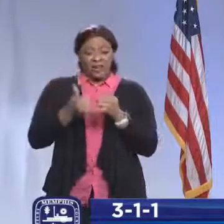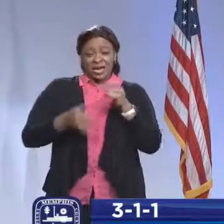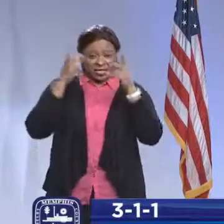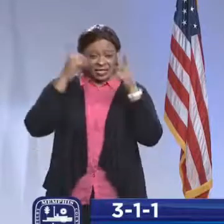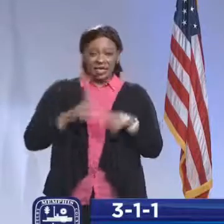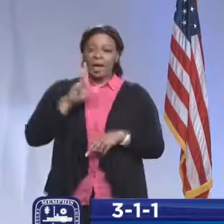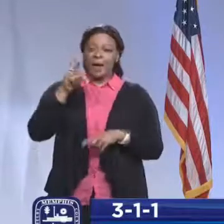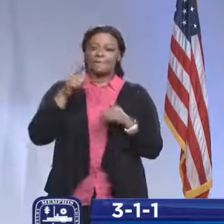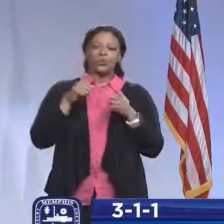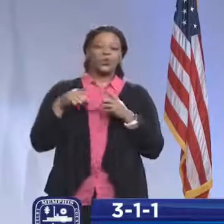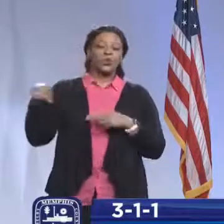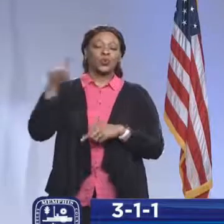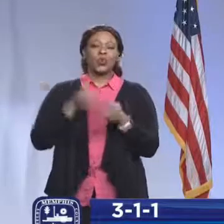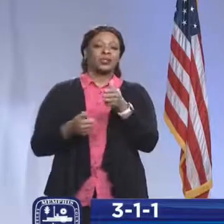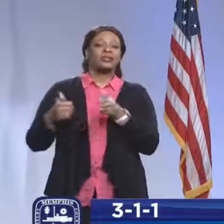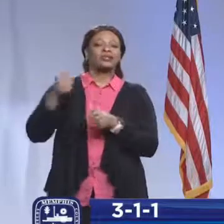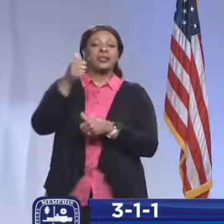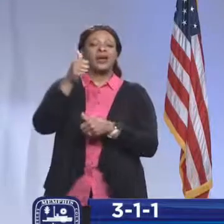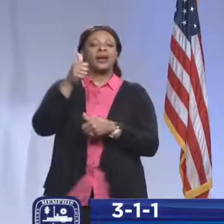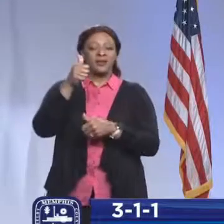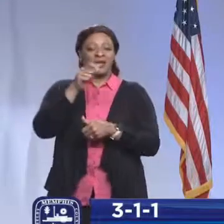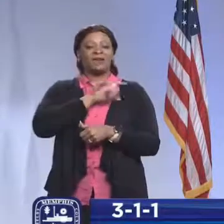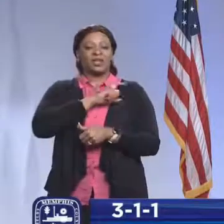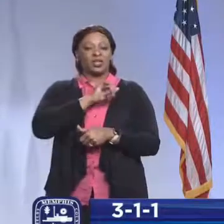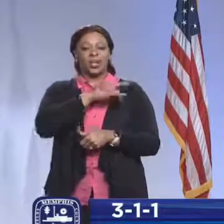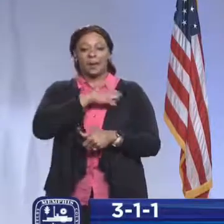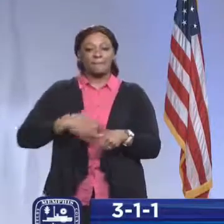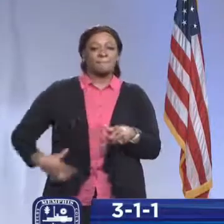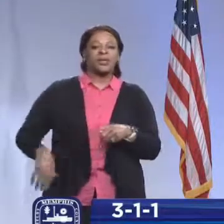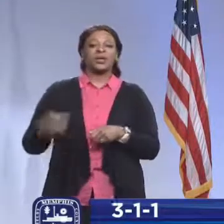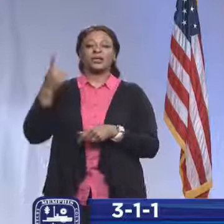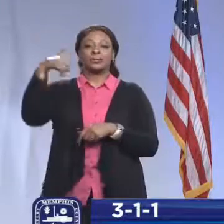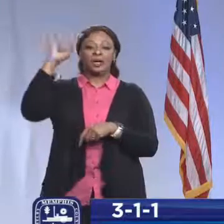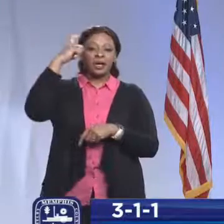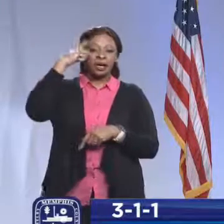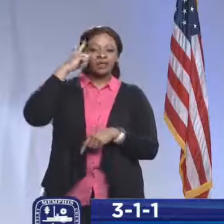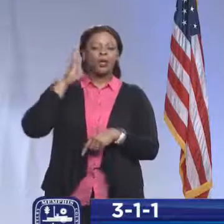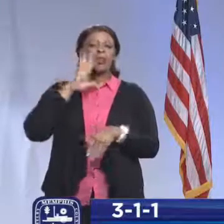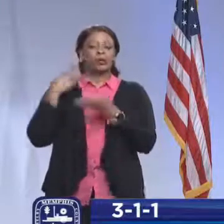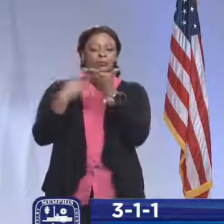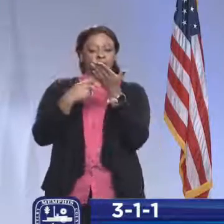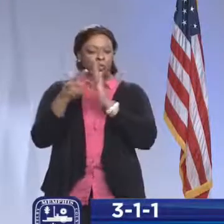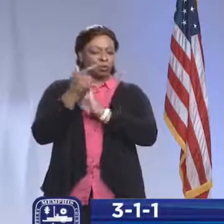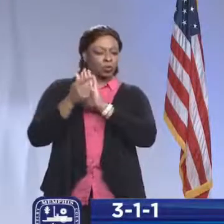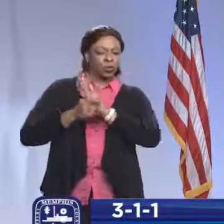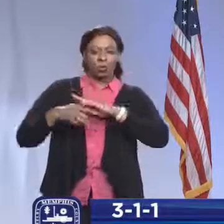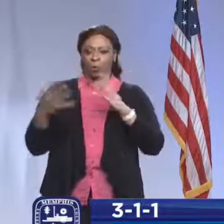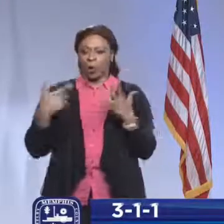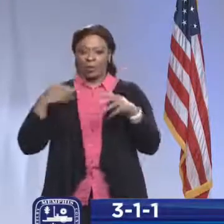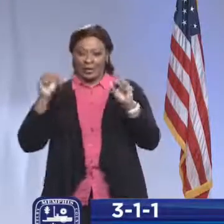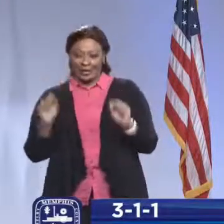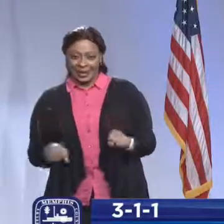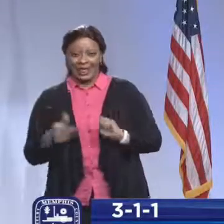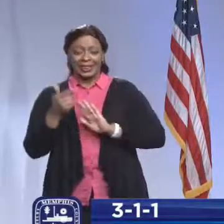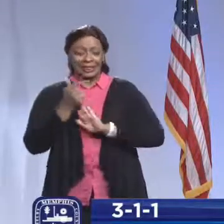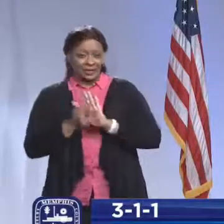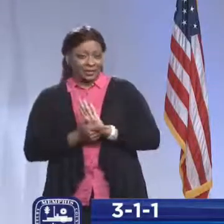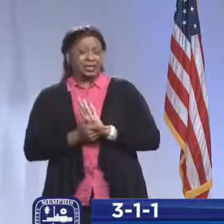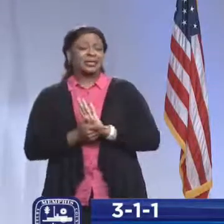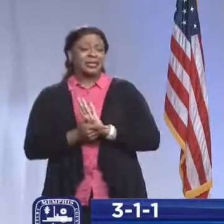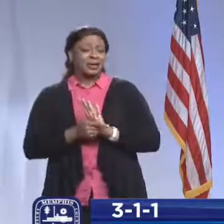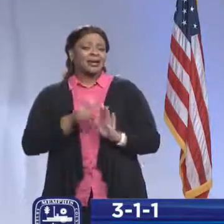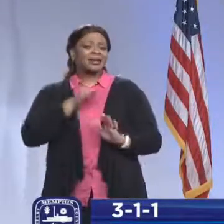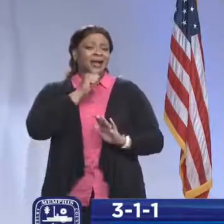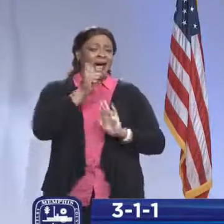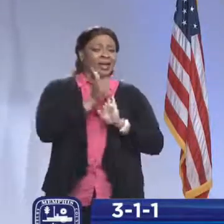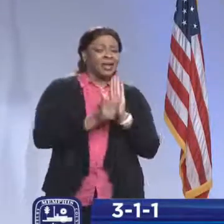up to the elected officials, and those elected officials clearly will consult with attorneys on what we can legally and